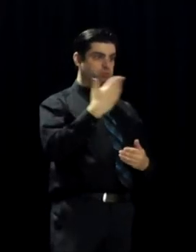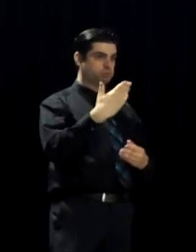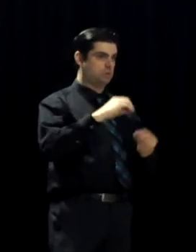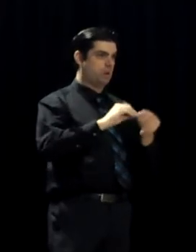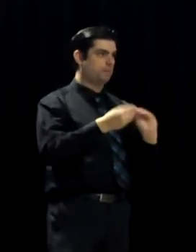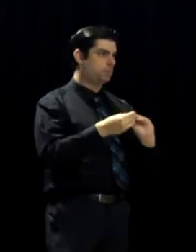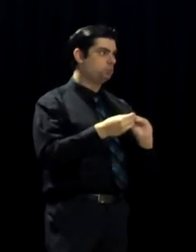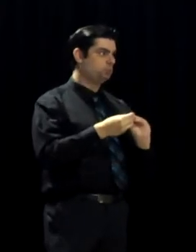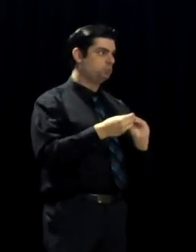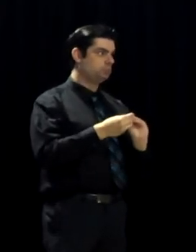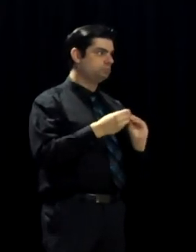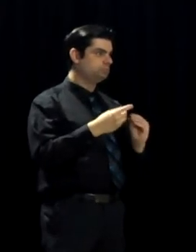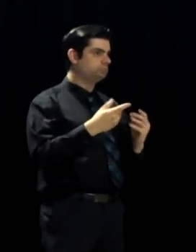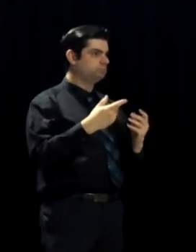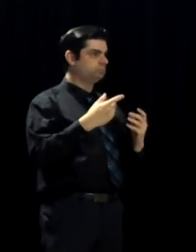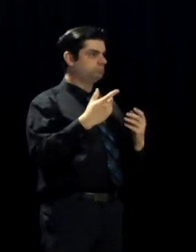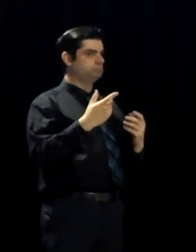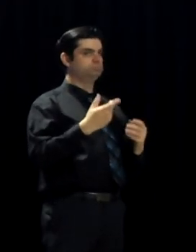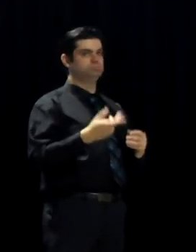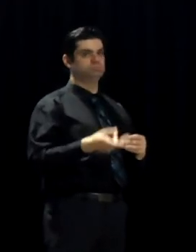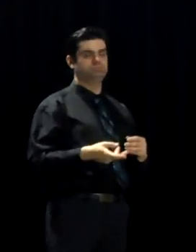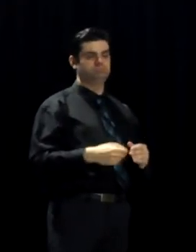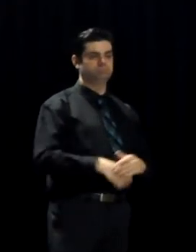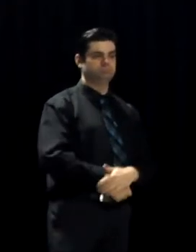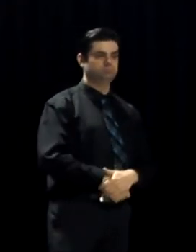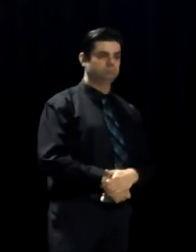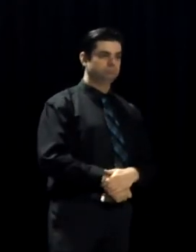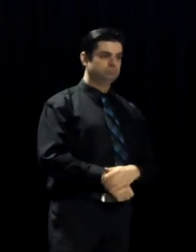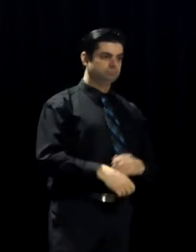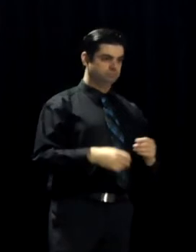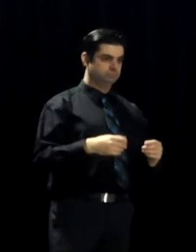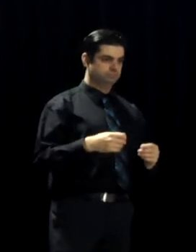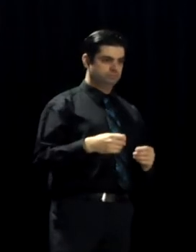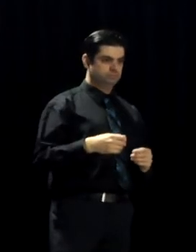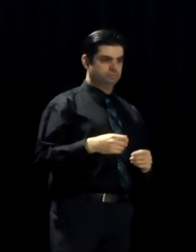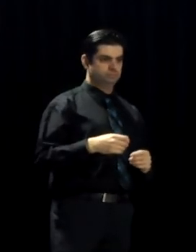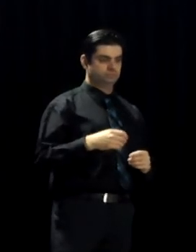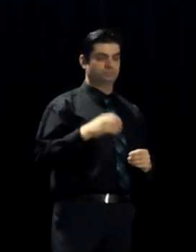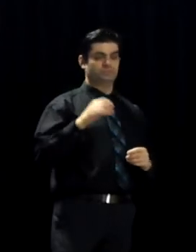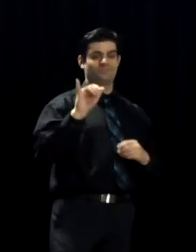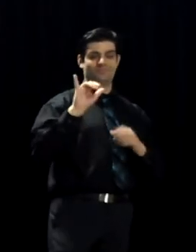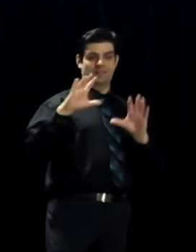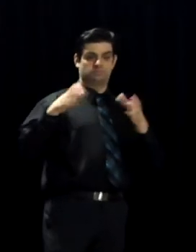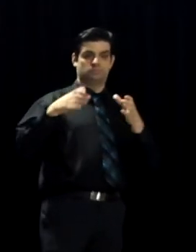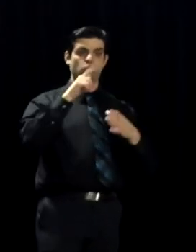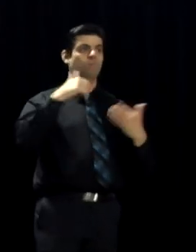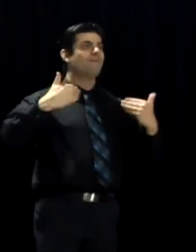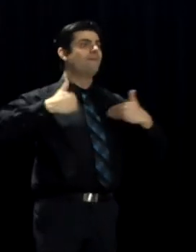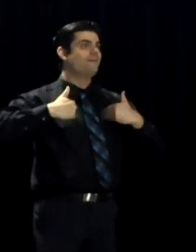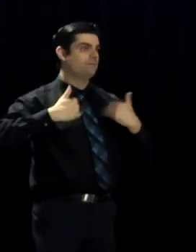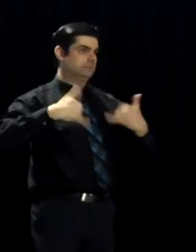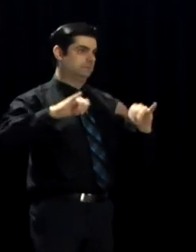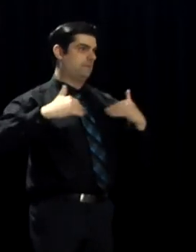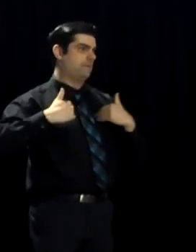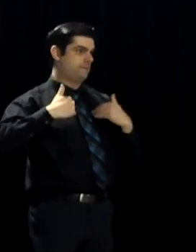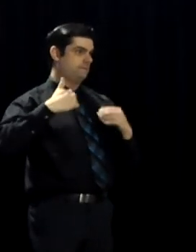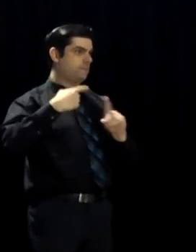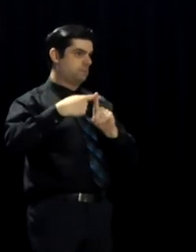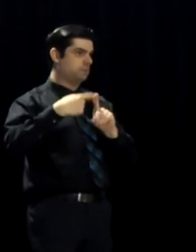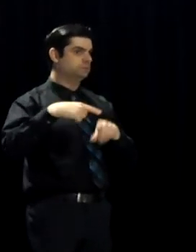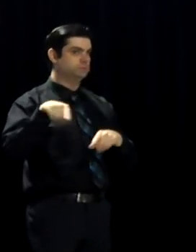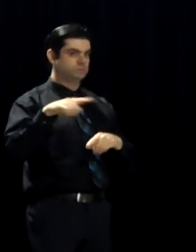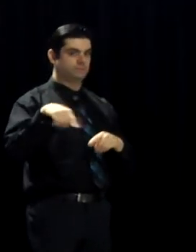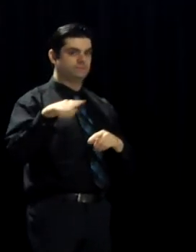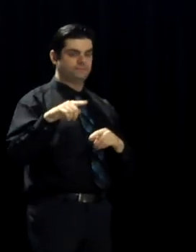cases today, are down because of our large recovery number. And infection rate down on the